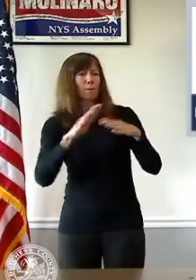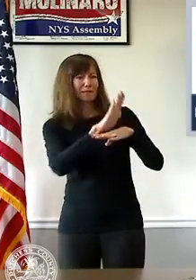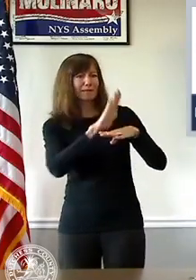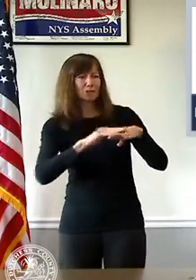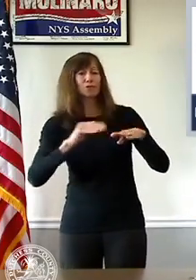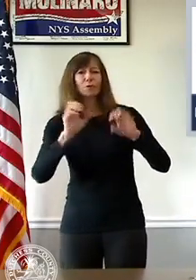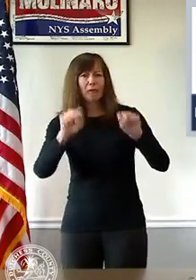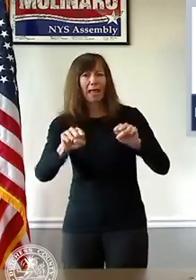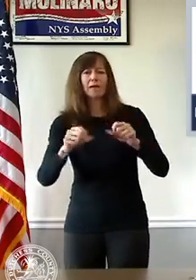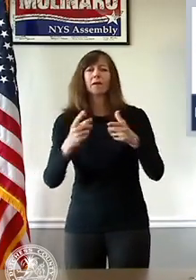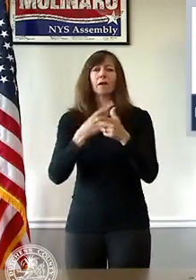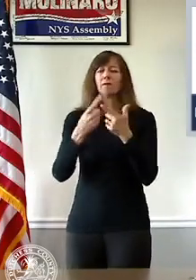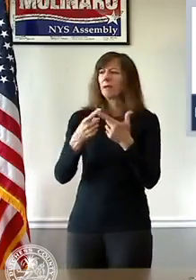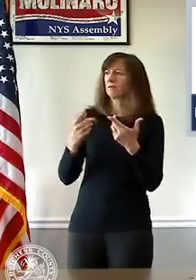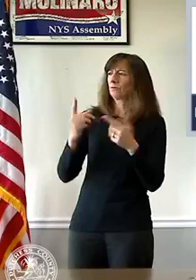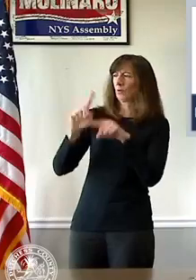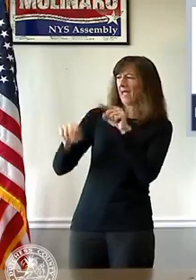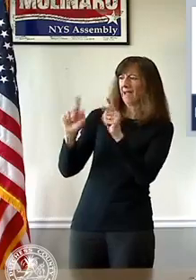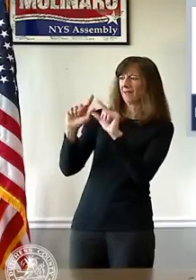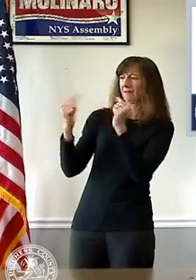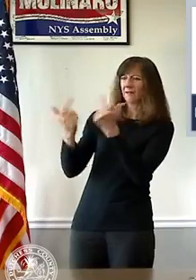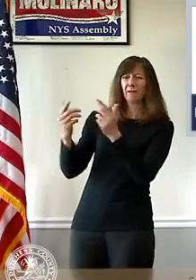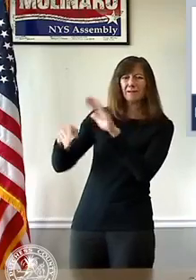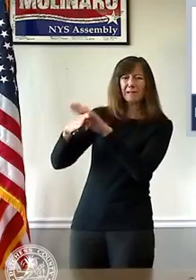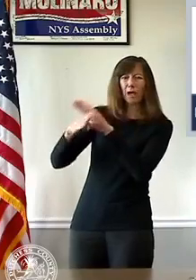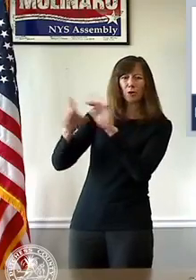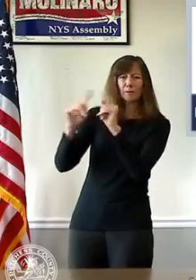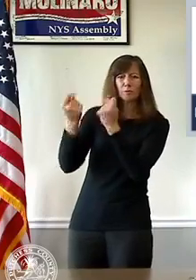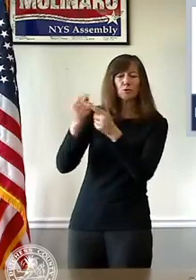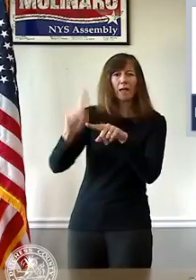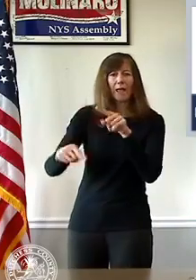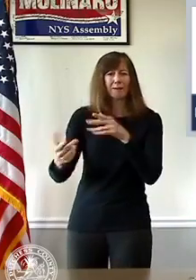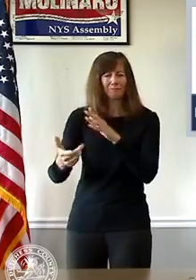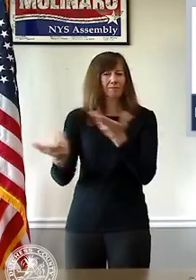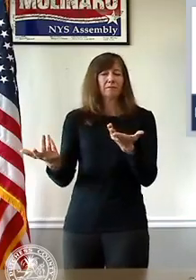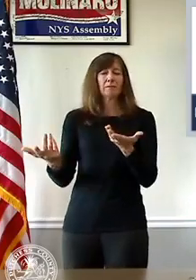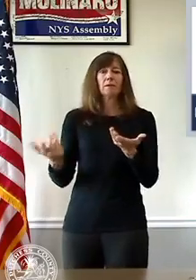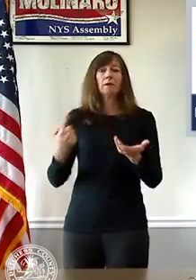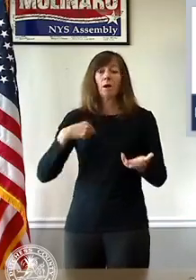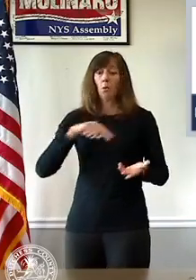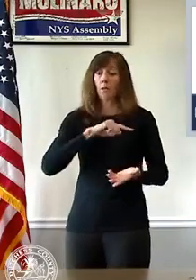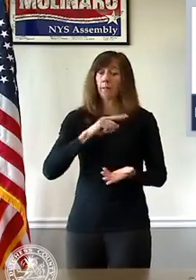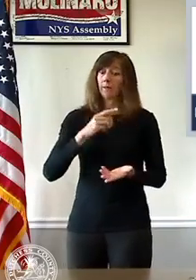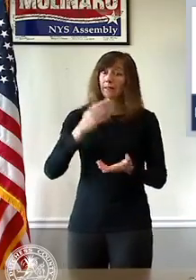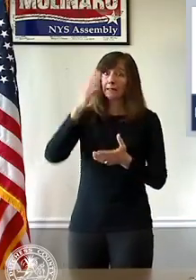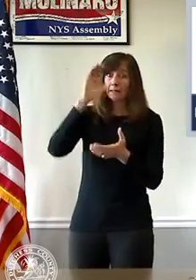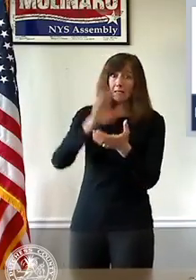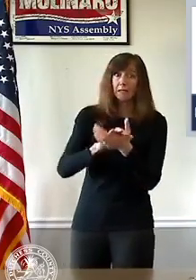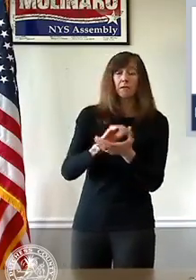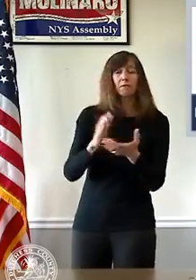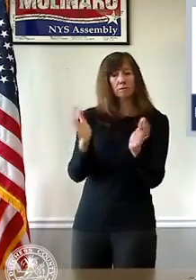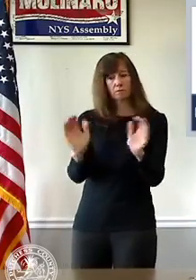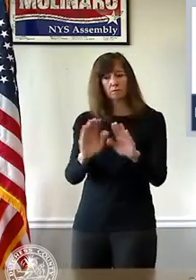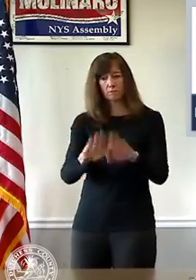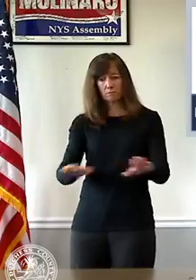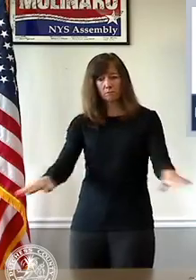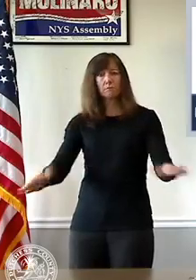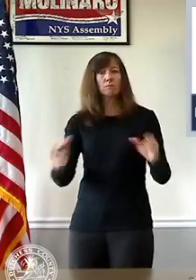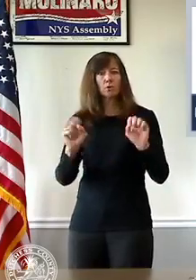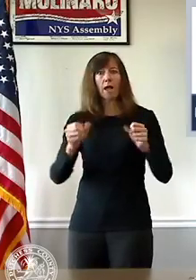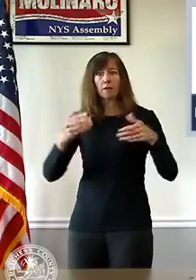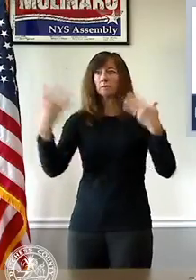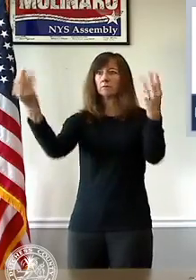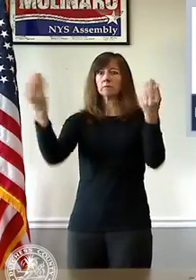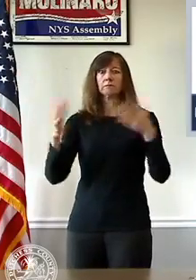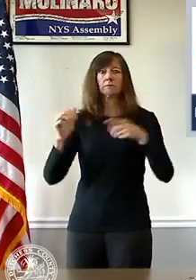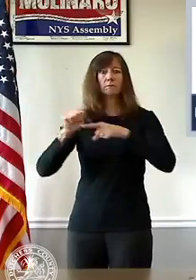from a public health perspective, it is safe to have small groups of young people practicing certain athletics. We believe it's safe so long as